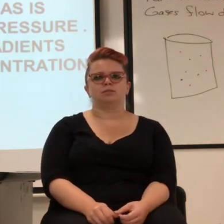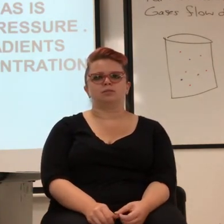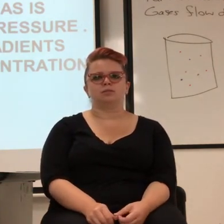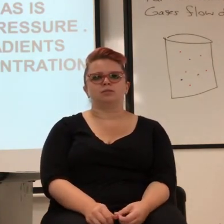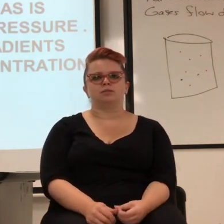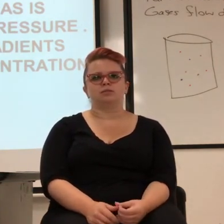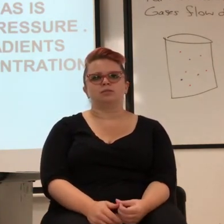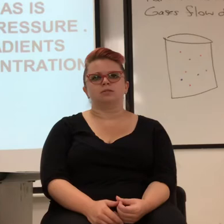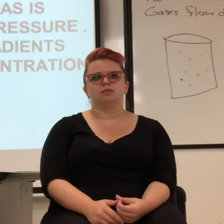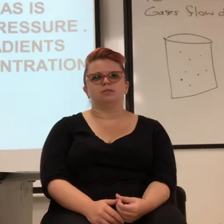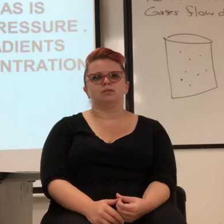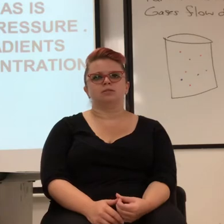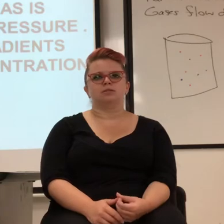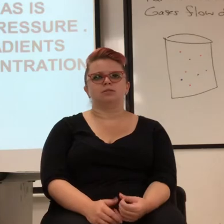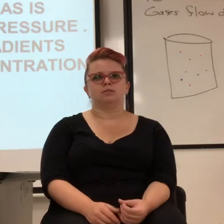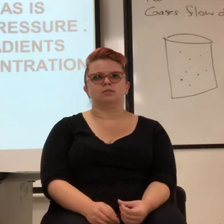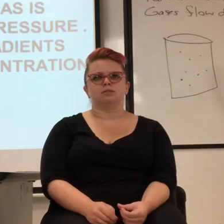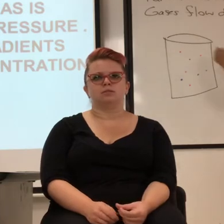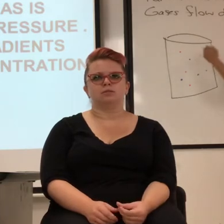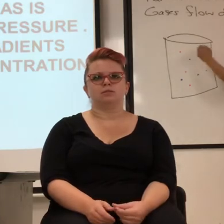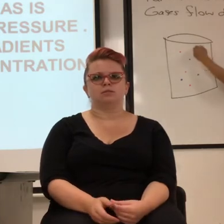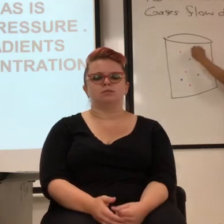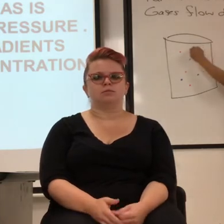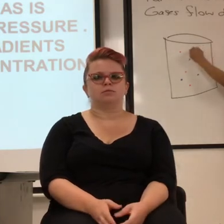Another one about green.